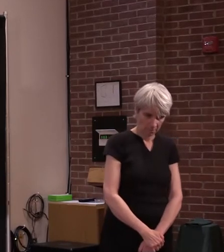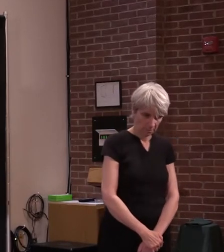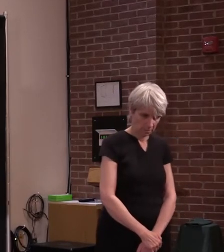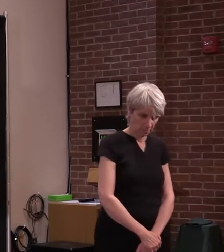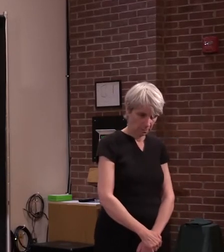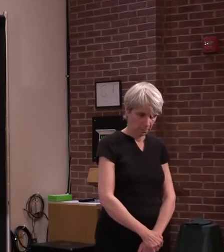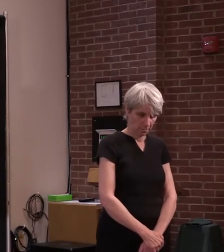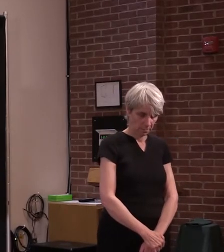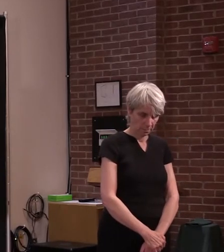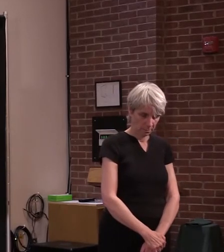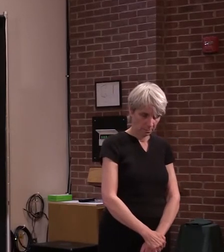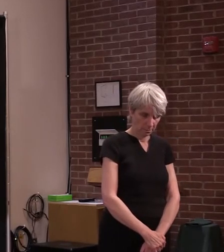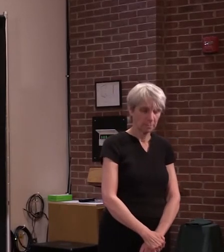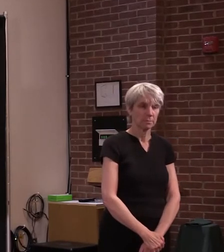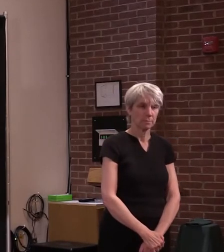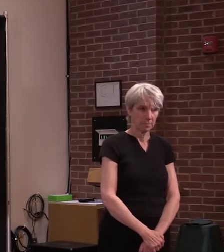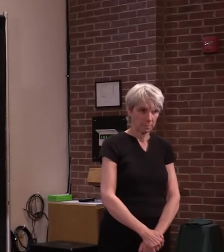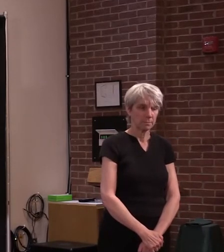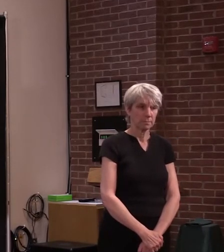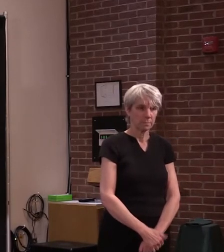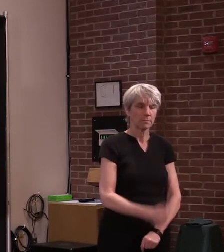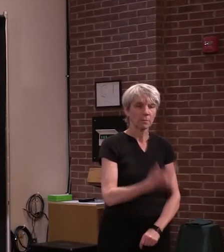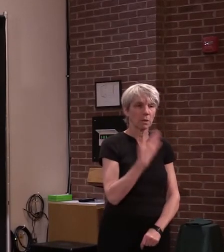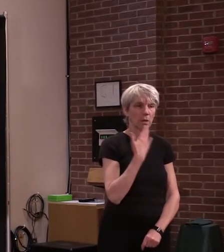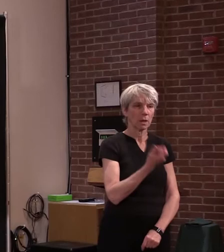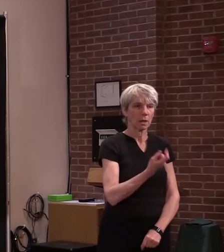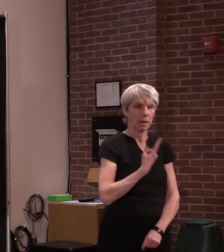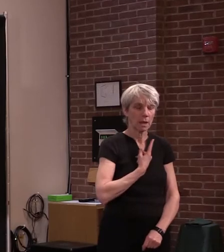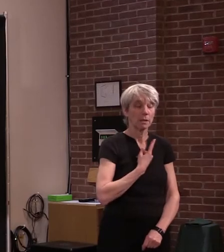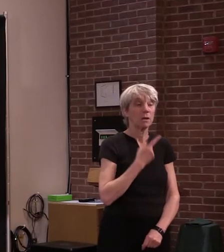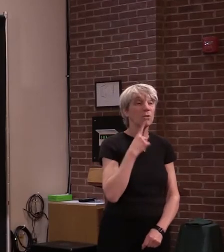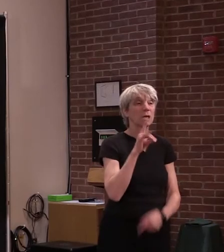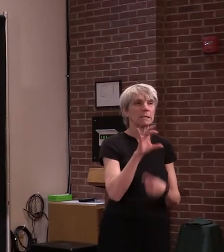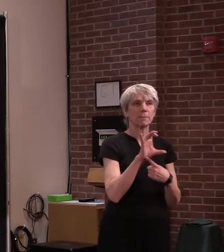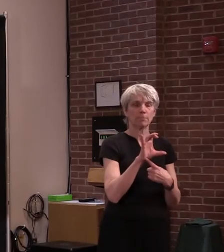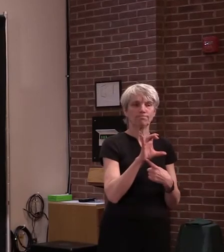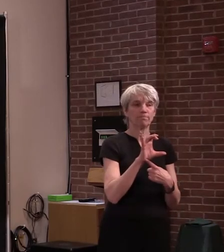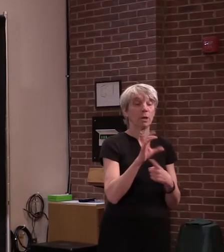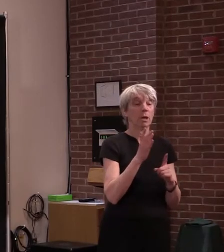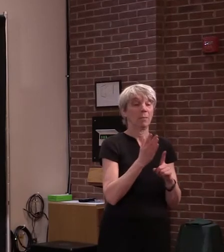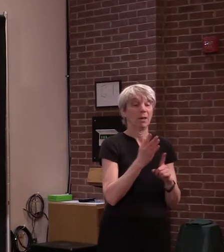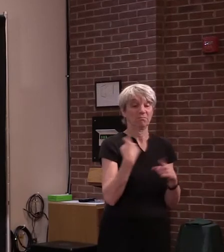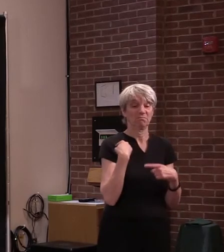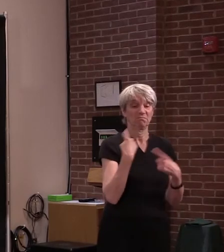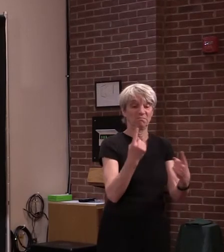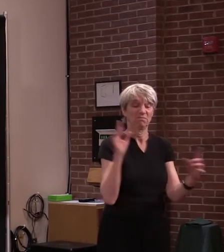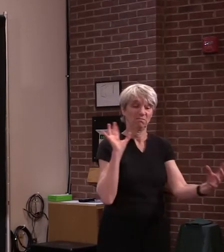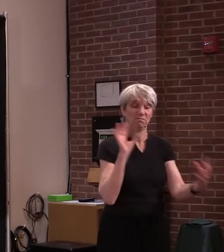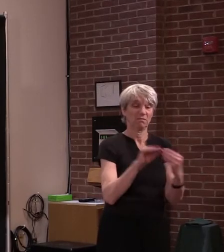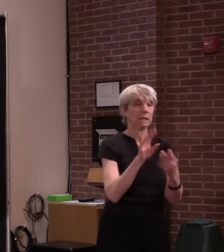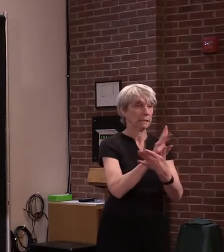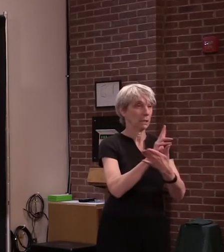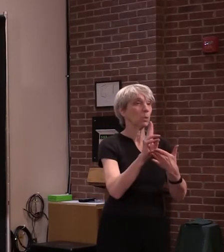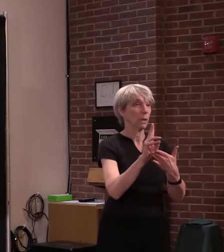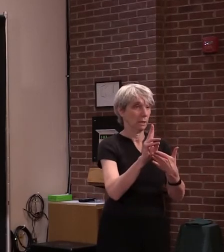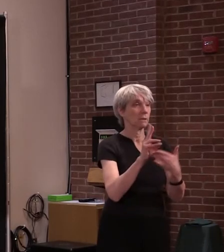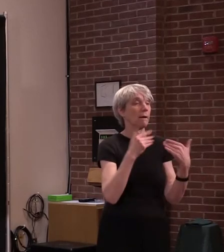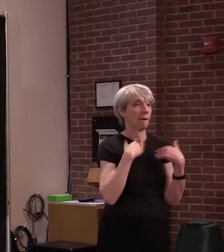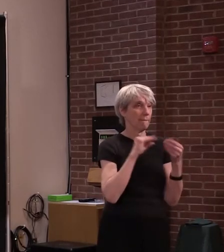So thanks for the question, Guy. So I don't have it by December, but I do have it for the last 6 weeks. That's sort of the time frame that we've been looking at.